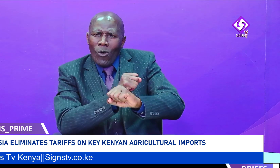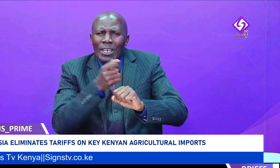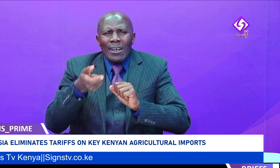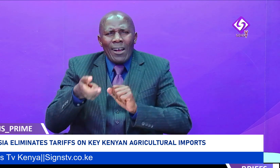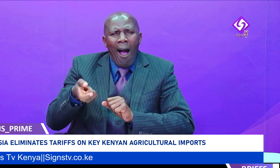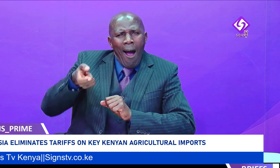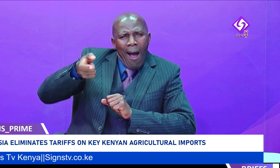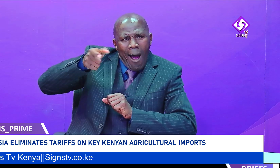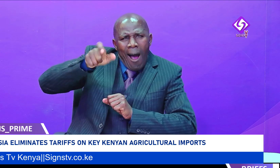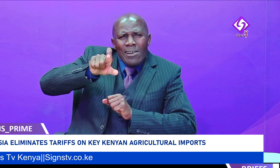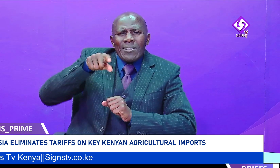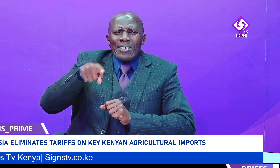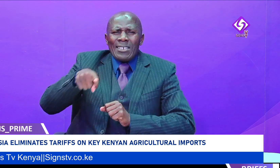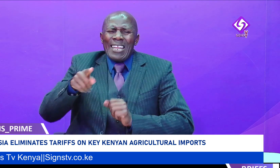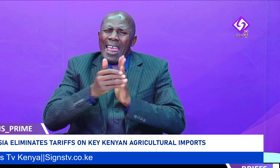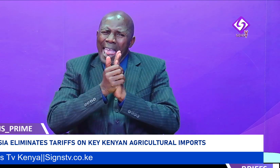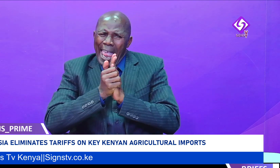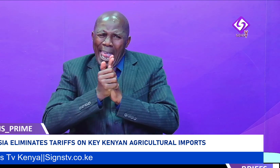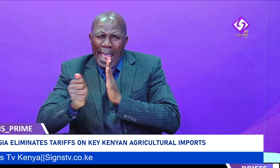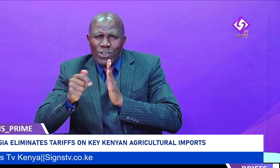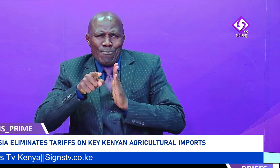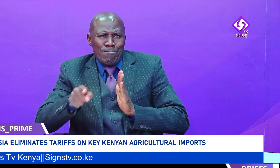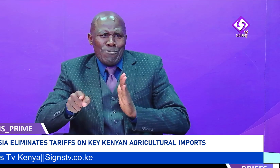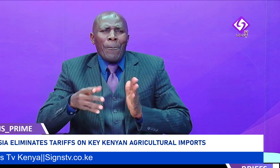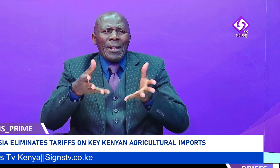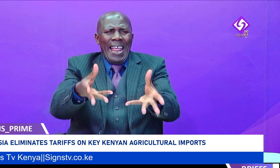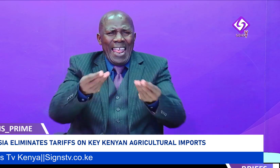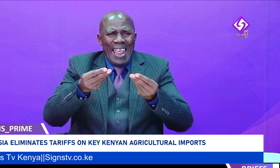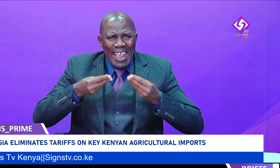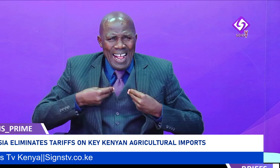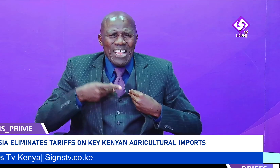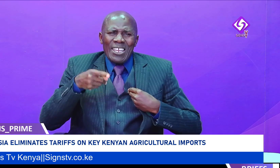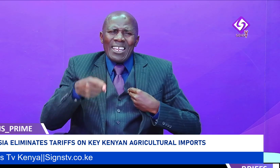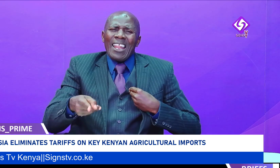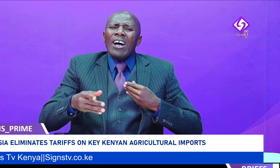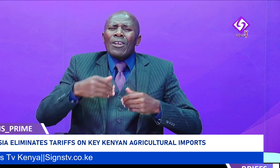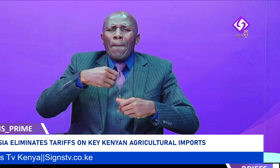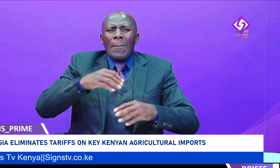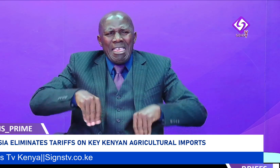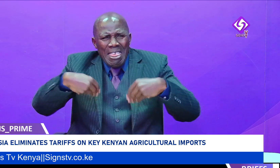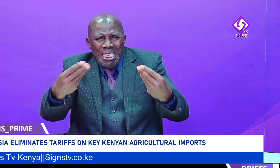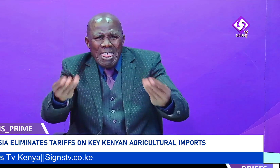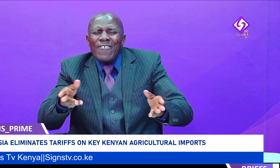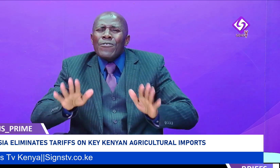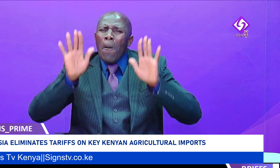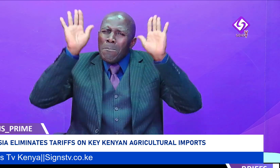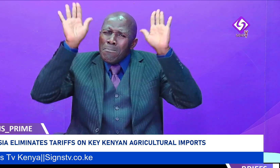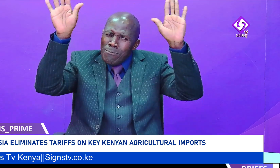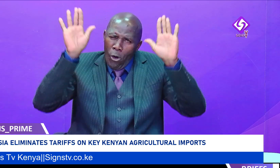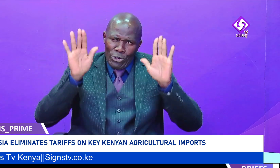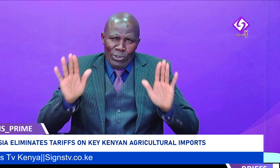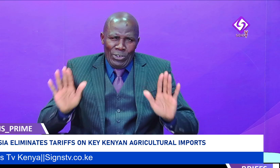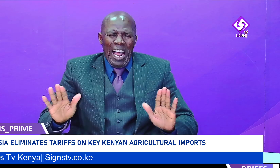potentially increasing export earnings and providing a vital new frontier for the country's